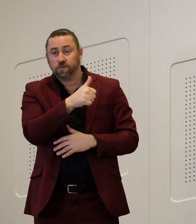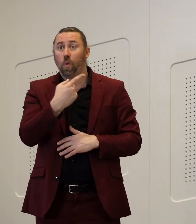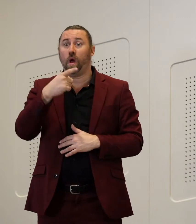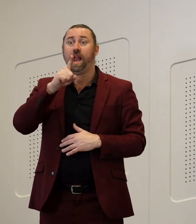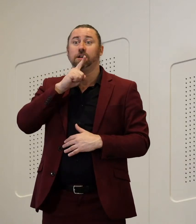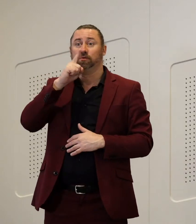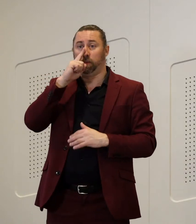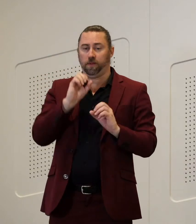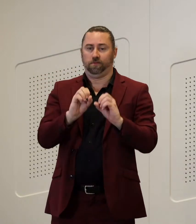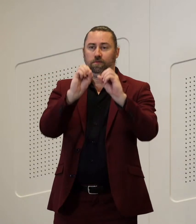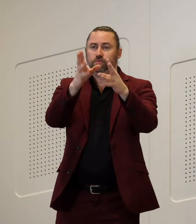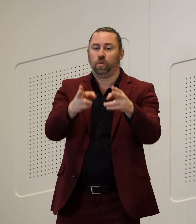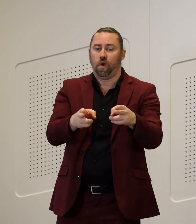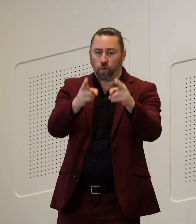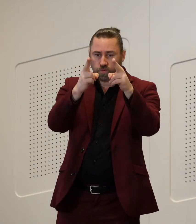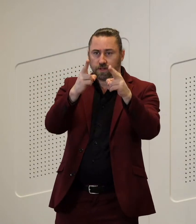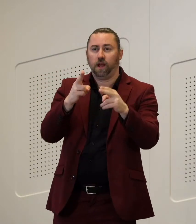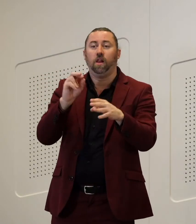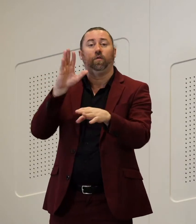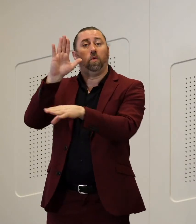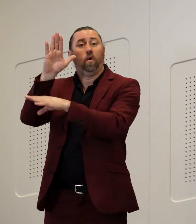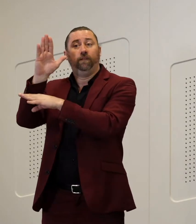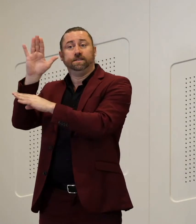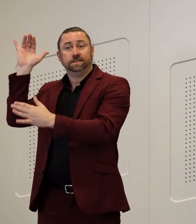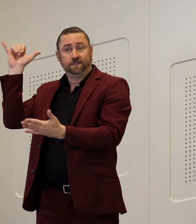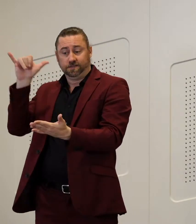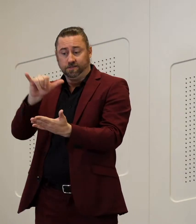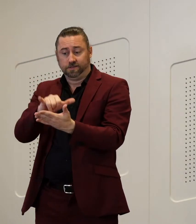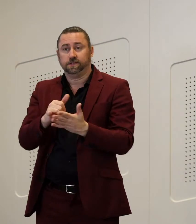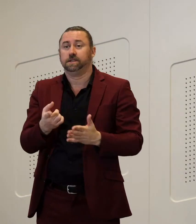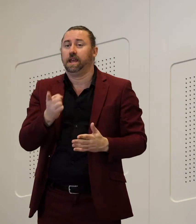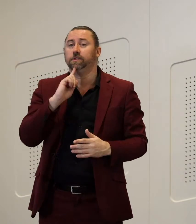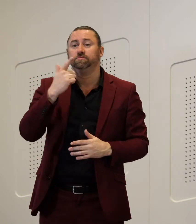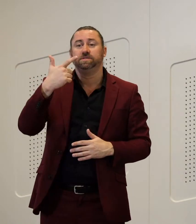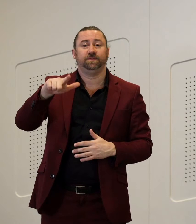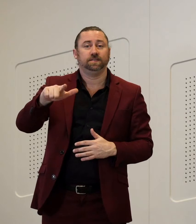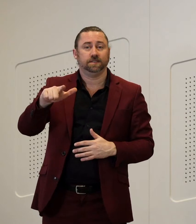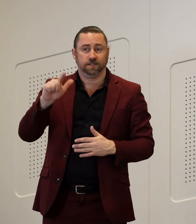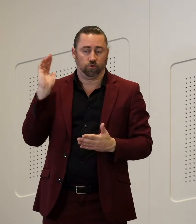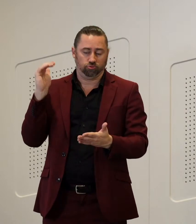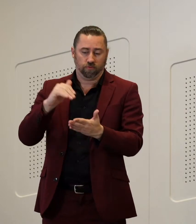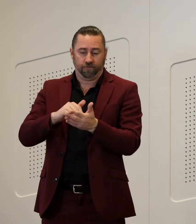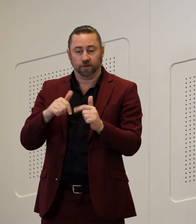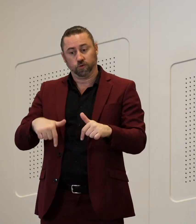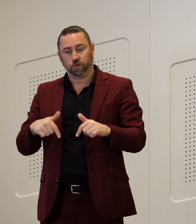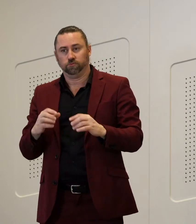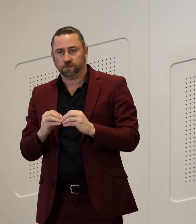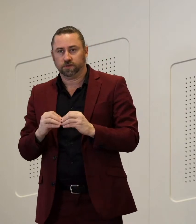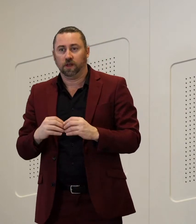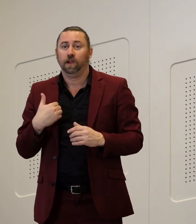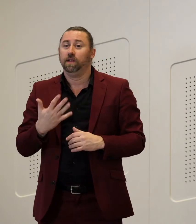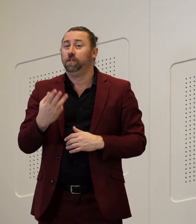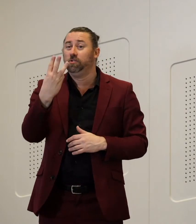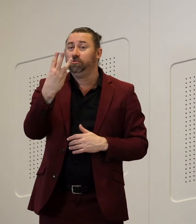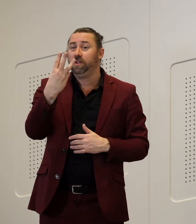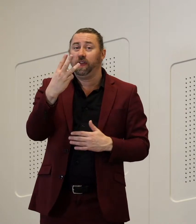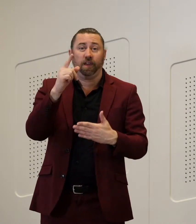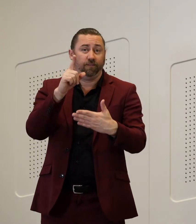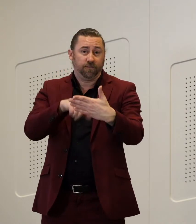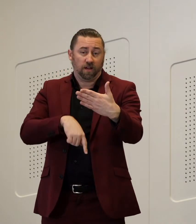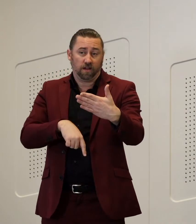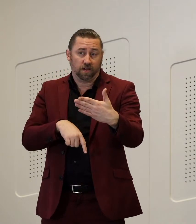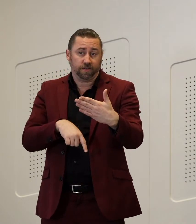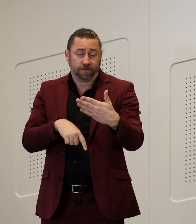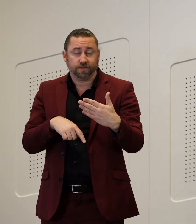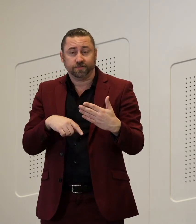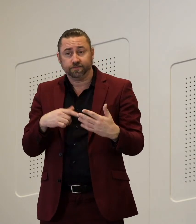quarantine. At our international borders, we saw 170 persons arrive. We did issue 3 penalty infringement notices under